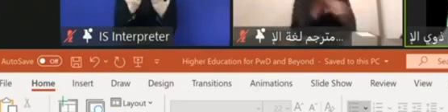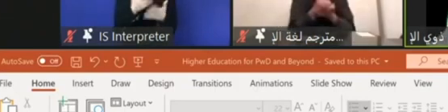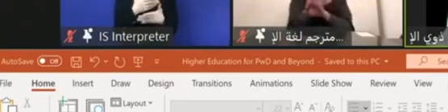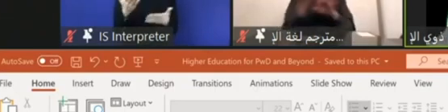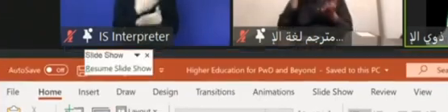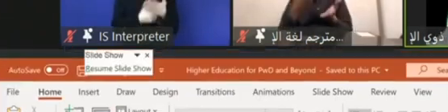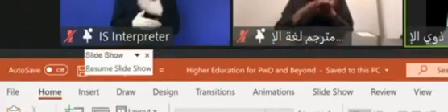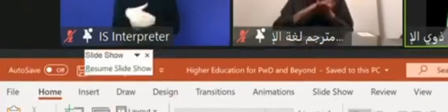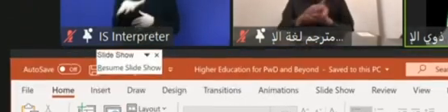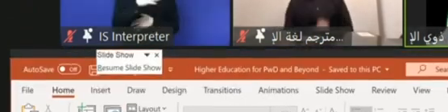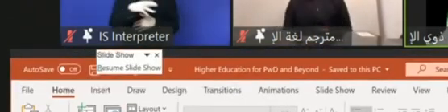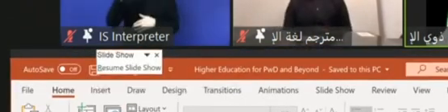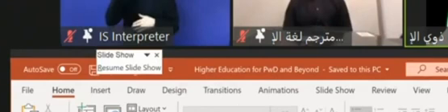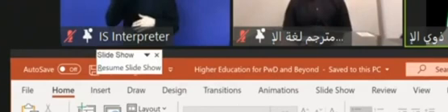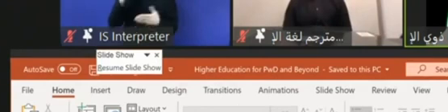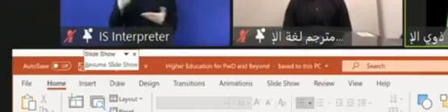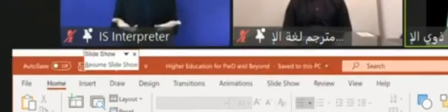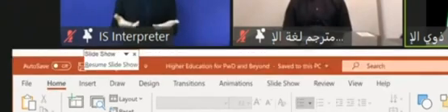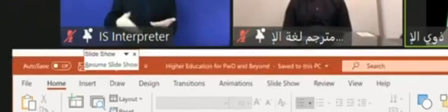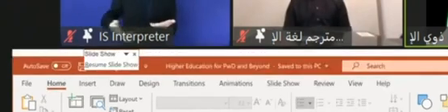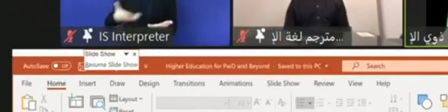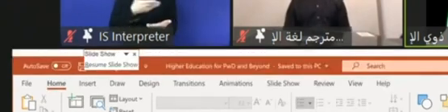We have only as the